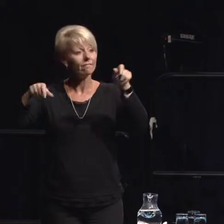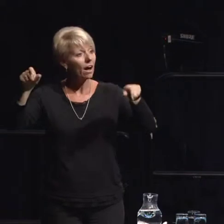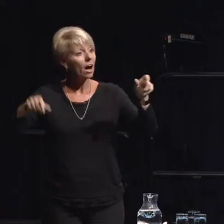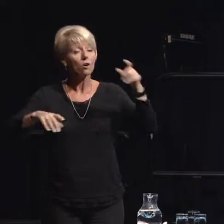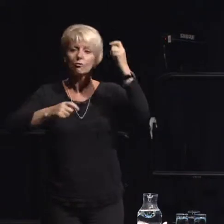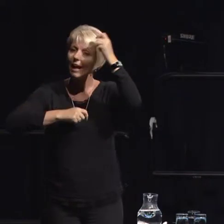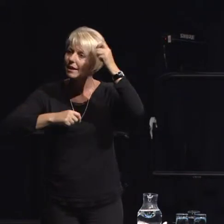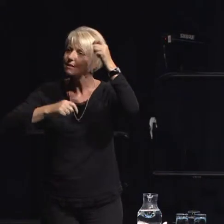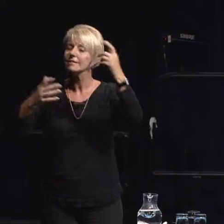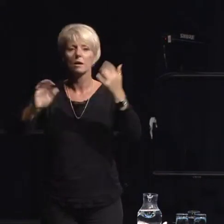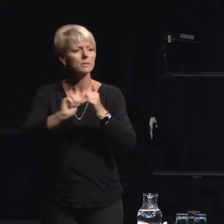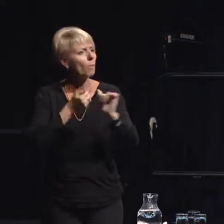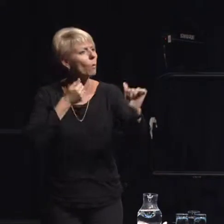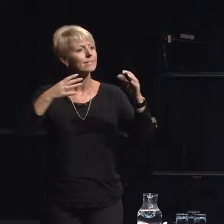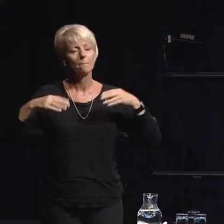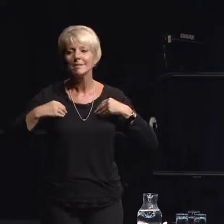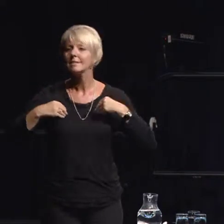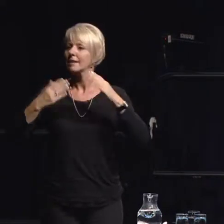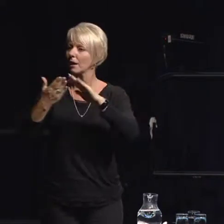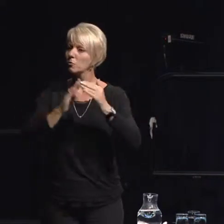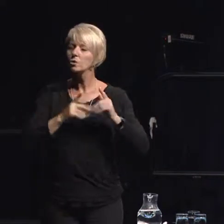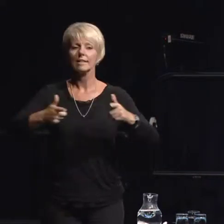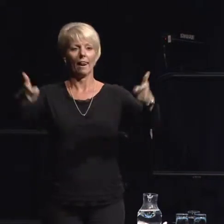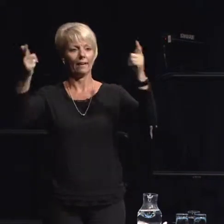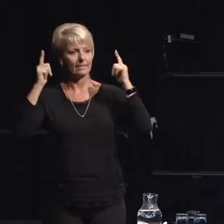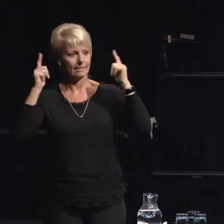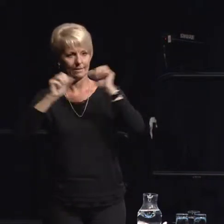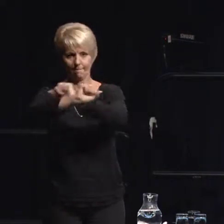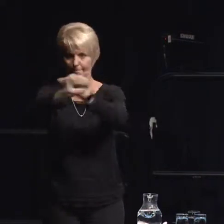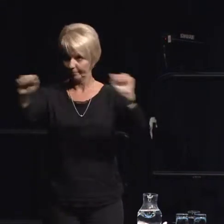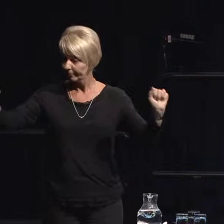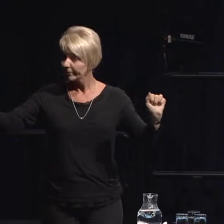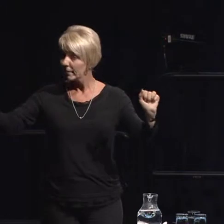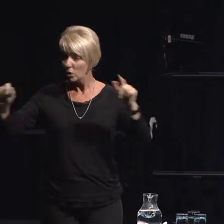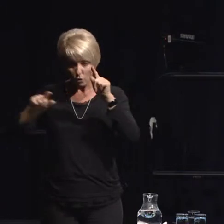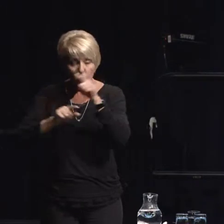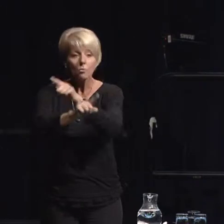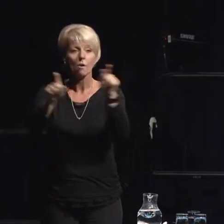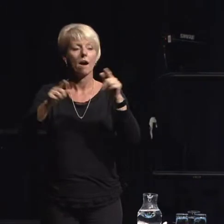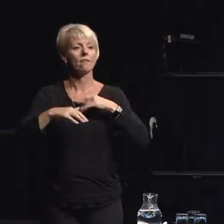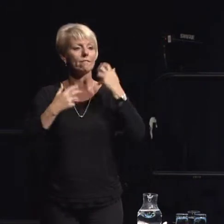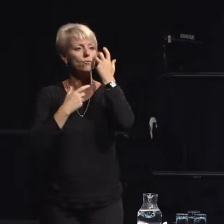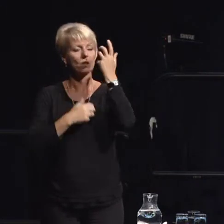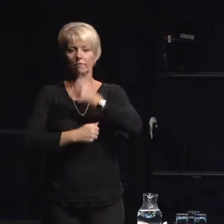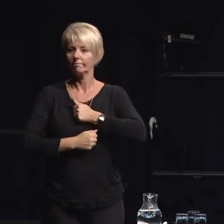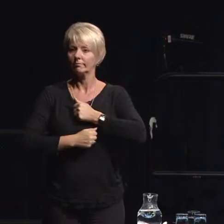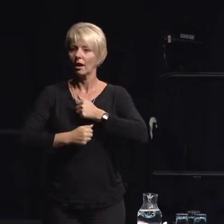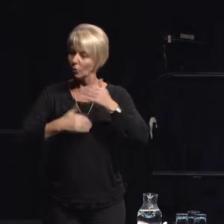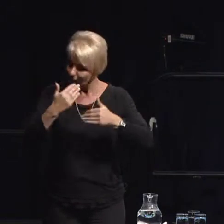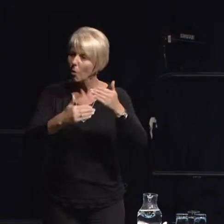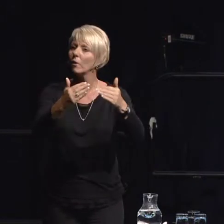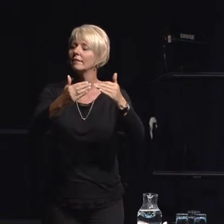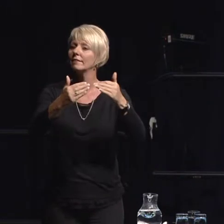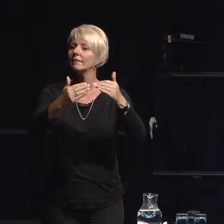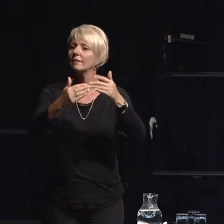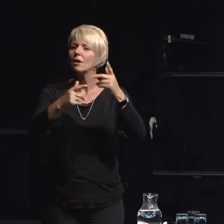creatives, sports, business and community leaders. You are our future. Go forward and use your talent,